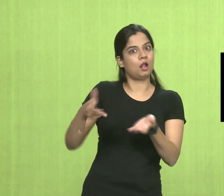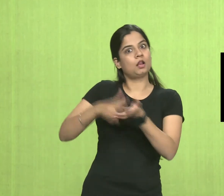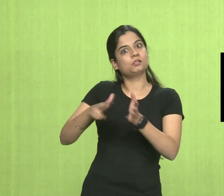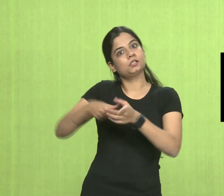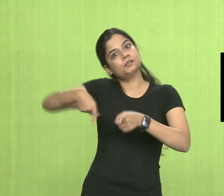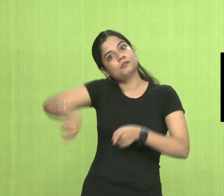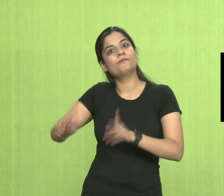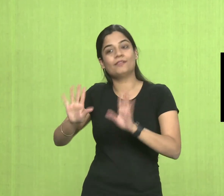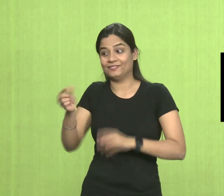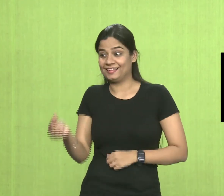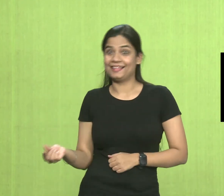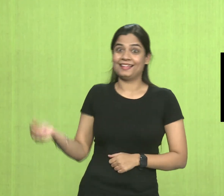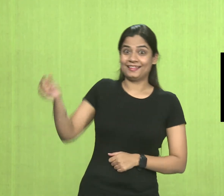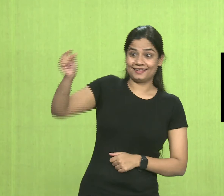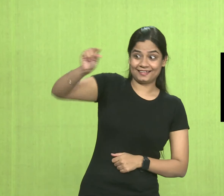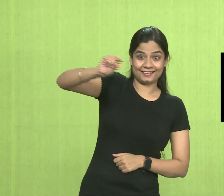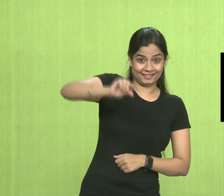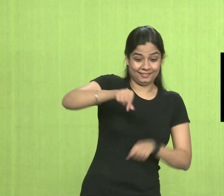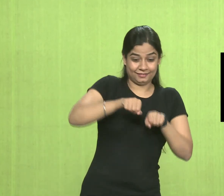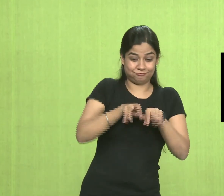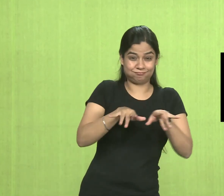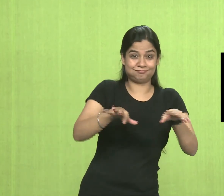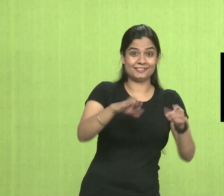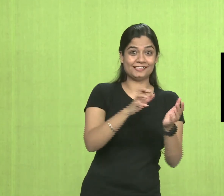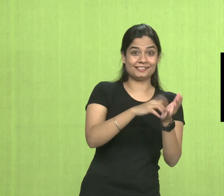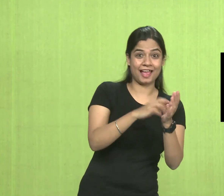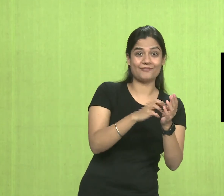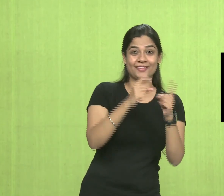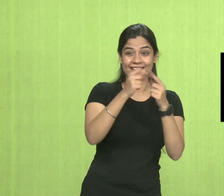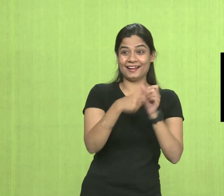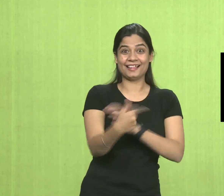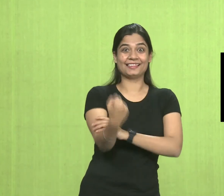is not good to preserve the nutrients.